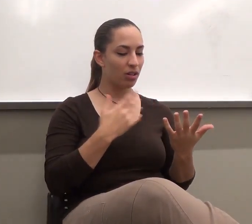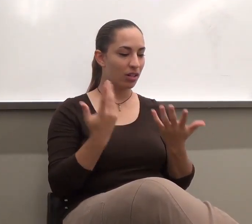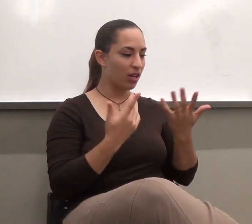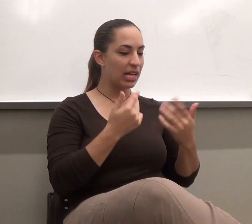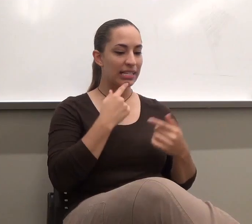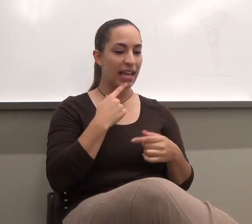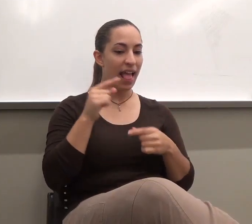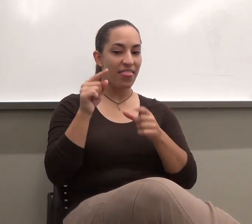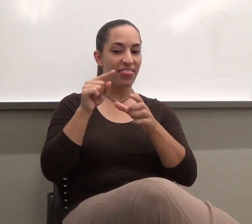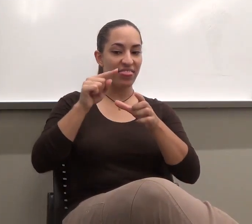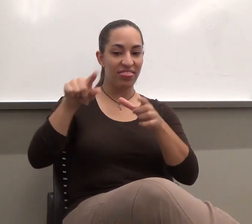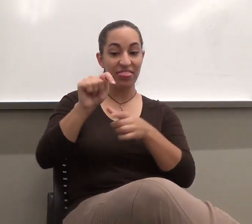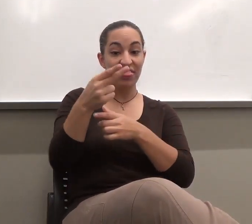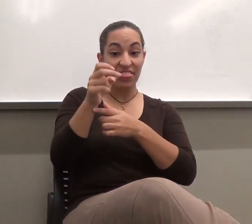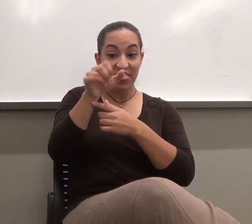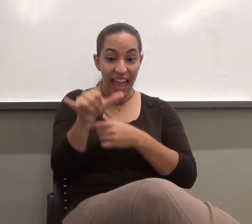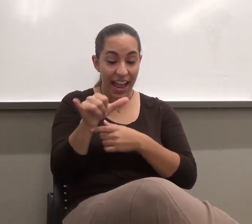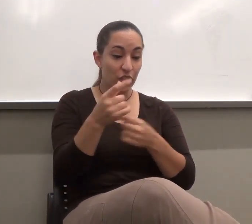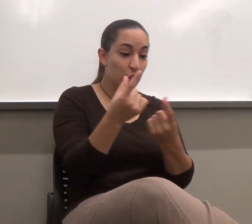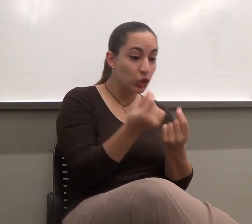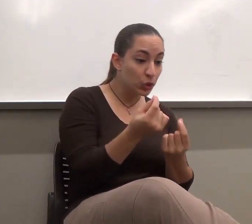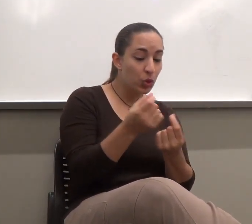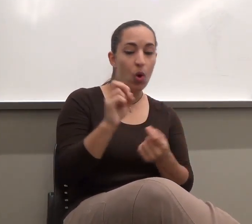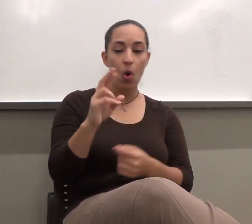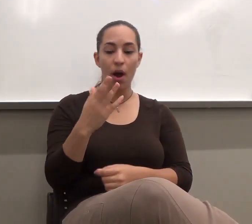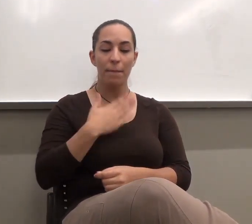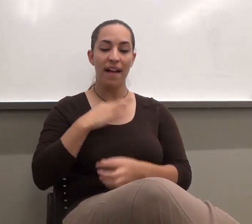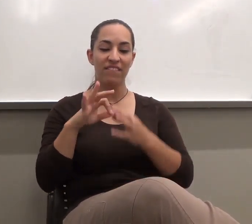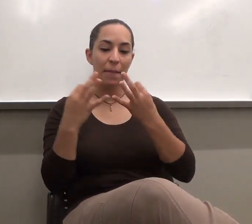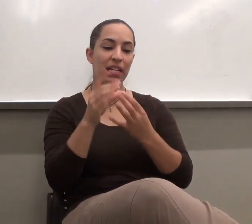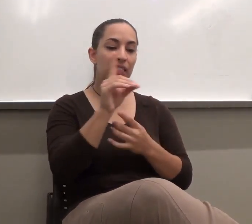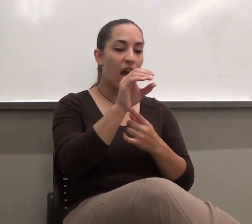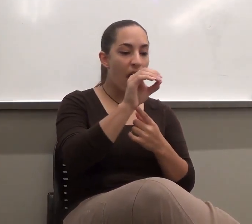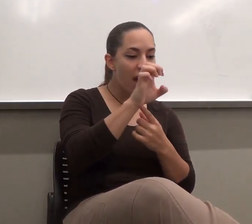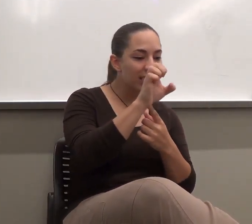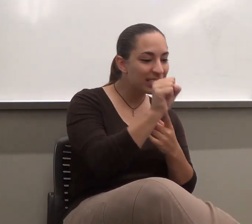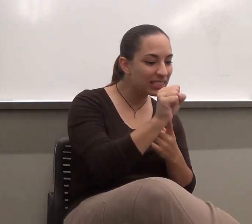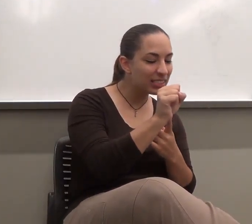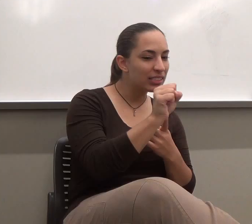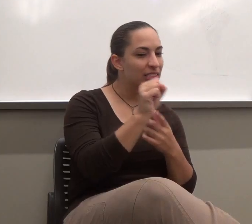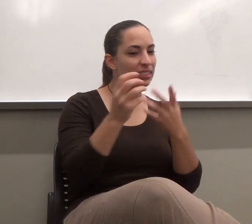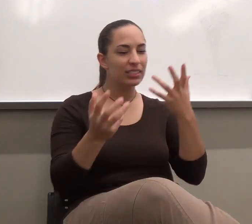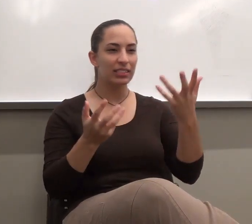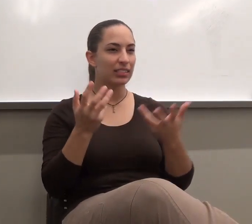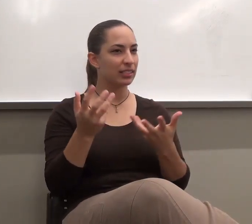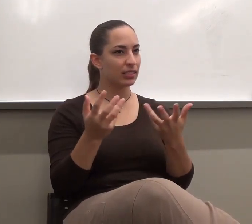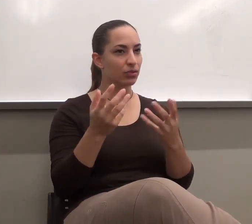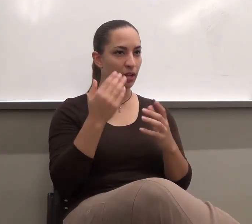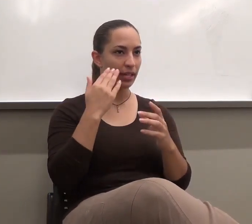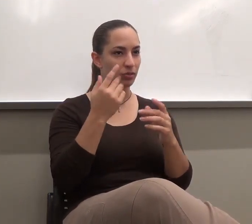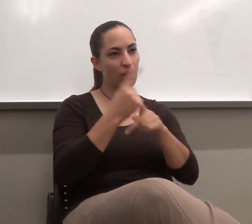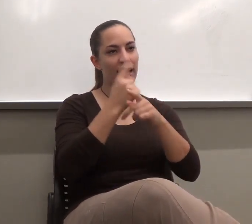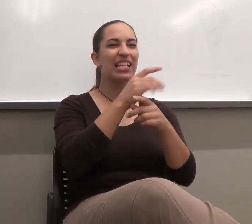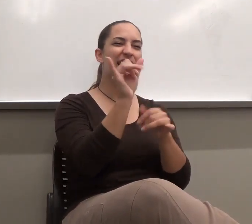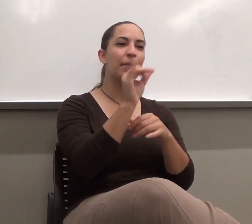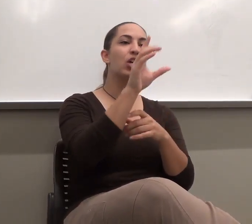they do, or my family does? Okay, and that's a really good question. What this is one thing you do, one of the ones